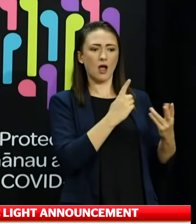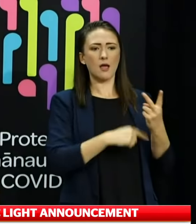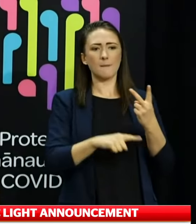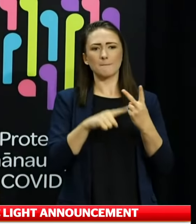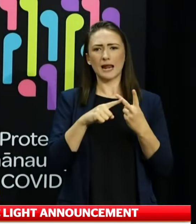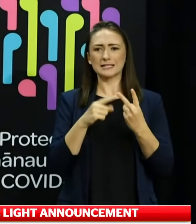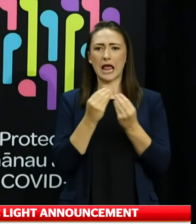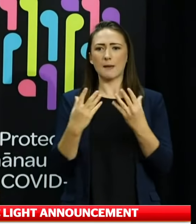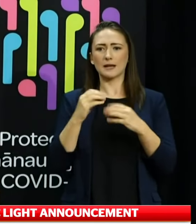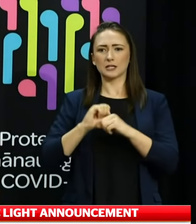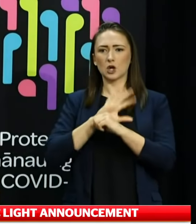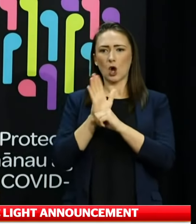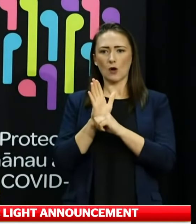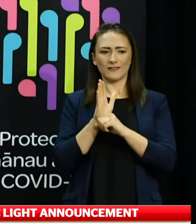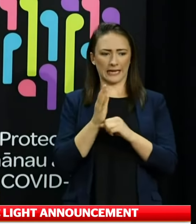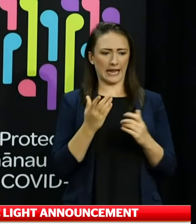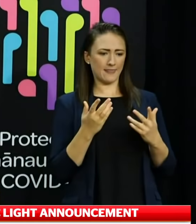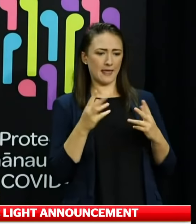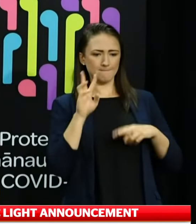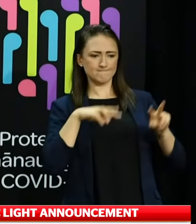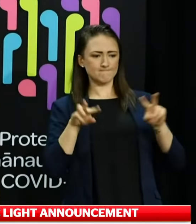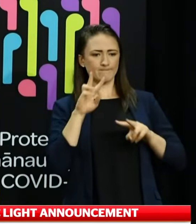at what point do you get to that equilibrium?